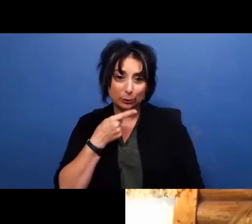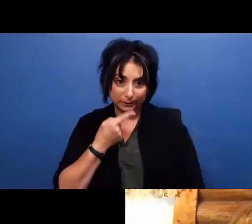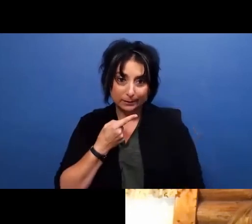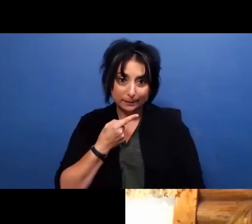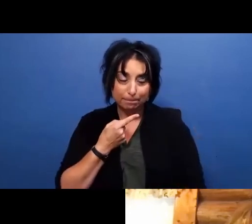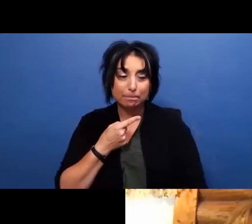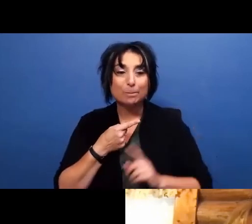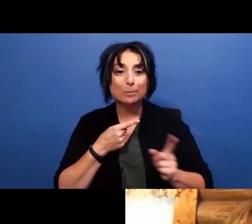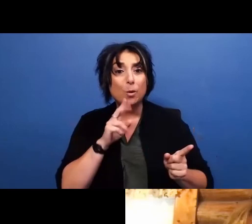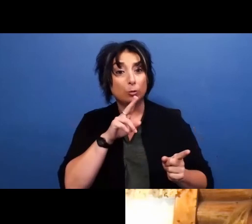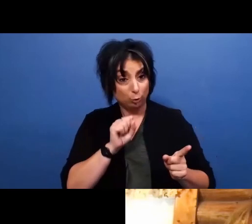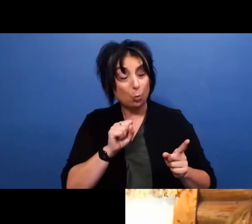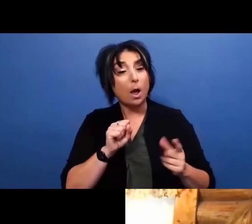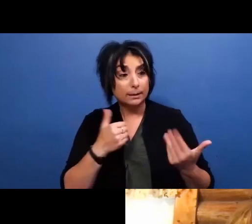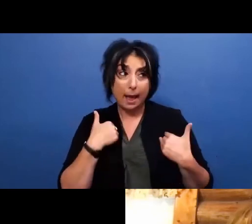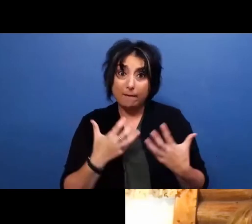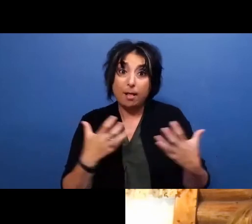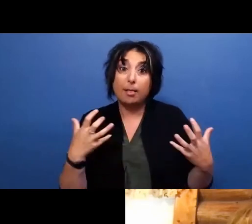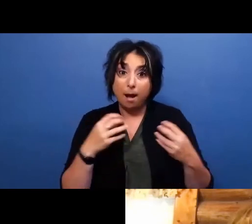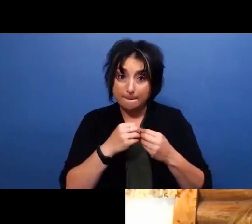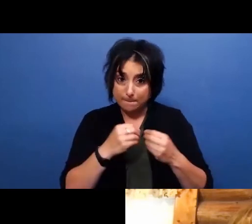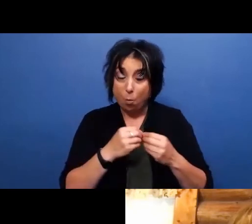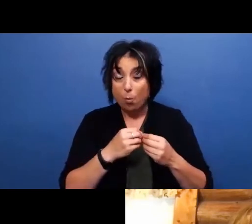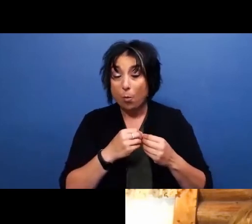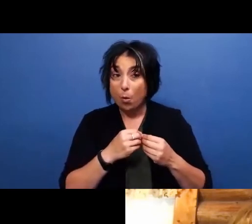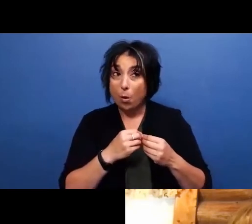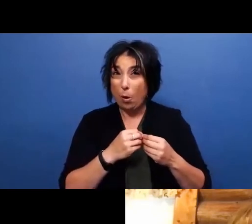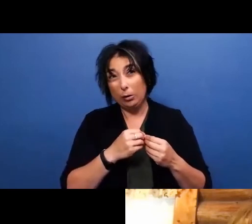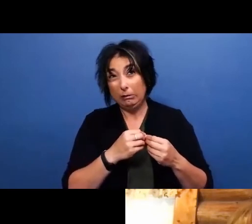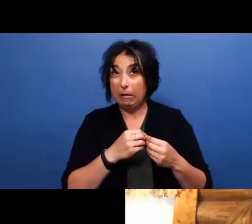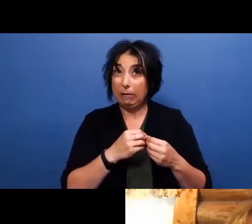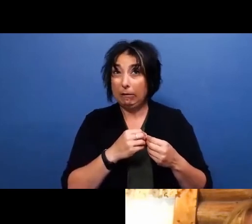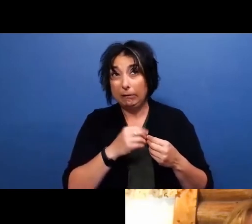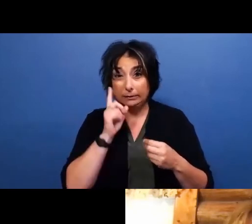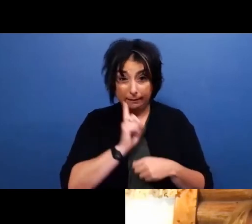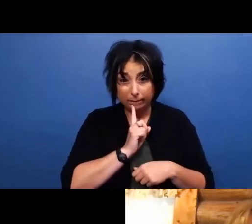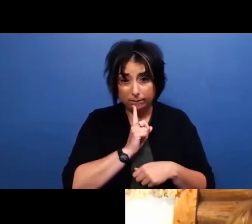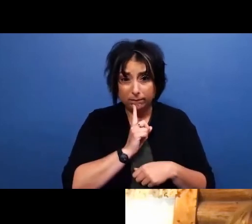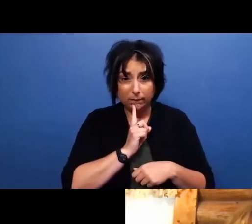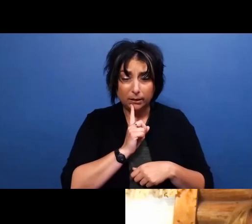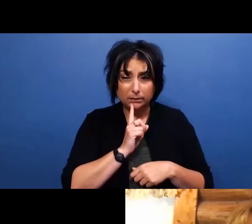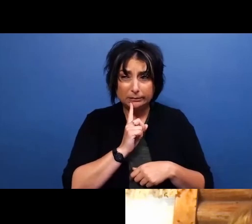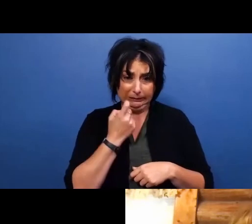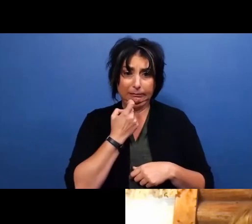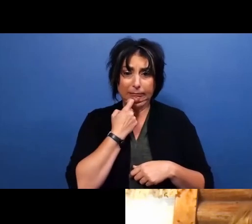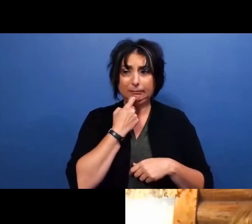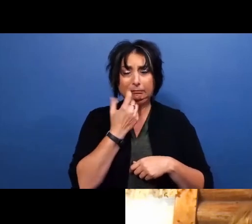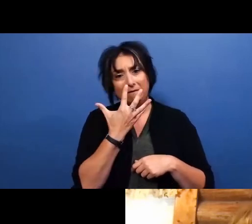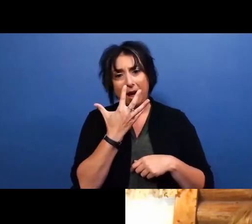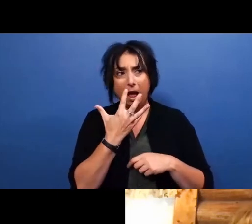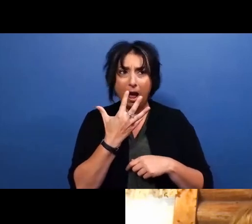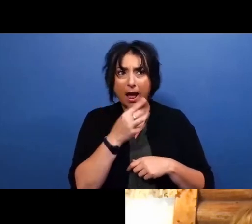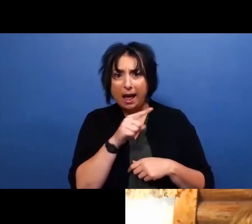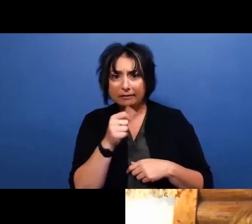In the US, of course, we do have a lot more, and in the last probably 5 to 10 years, we've had a lot